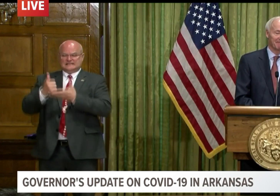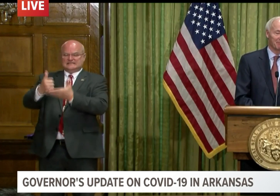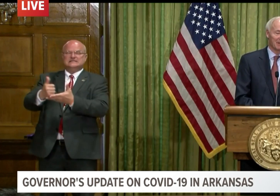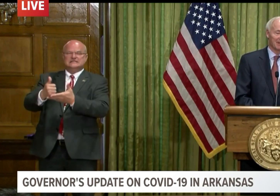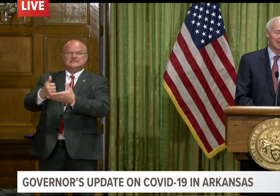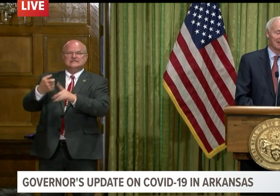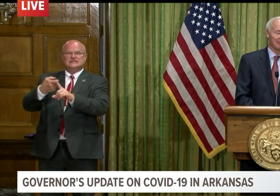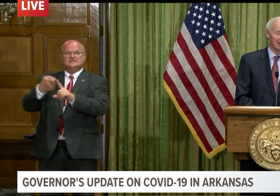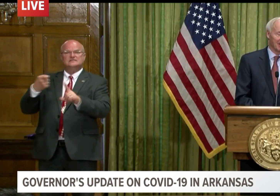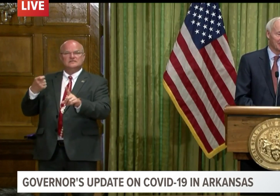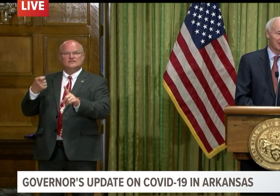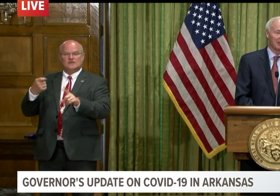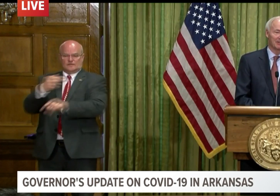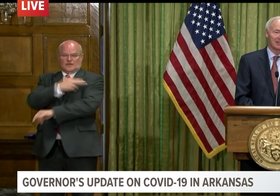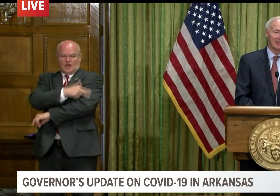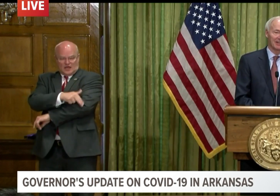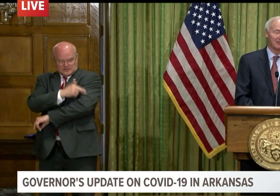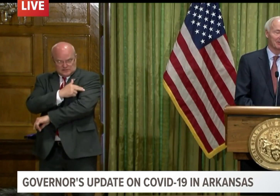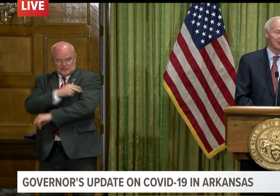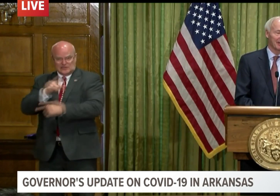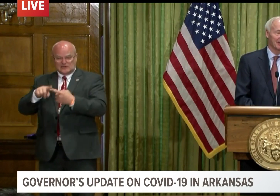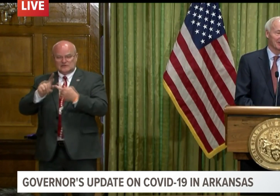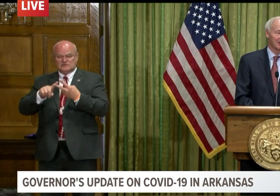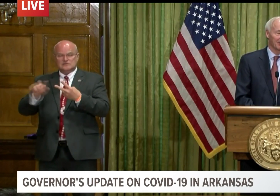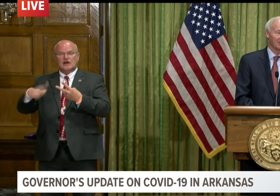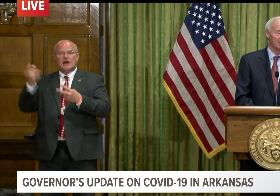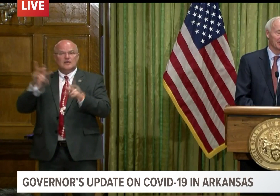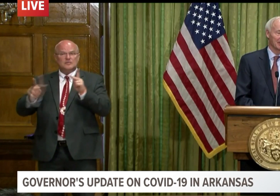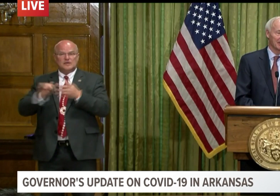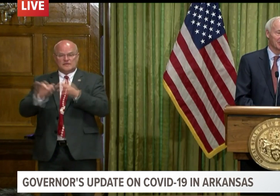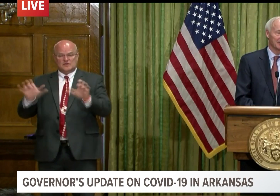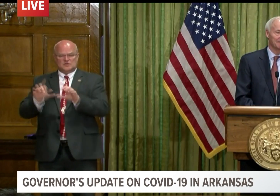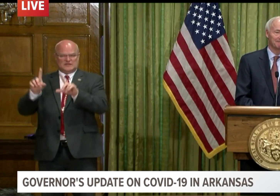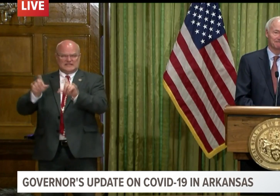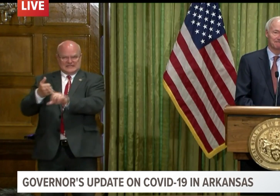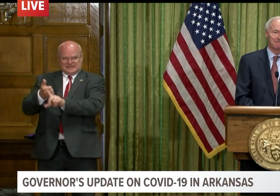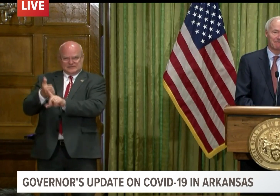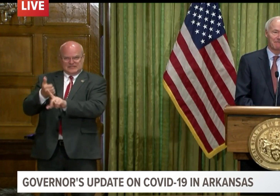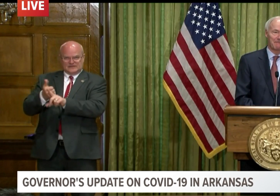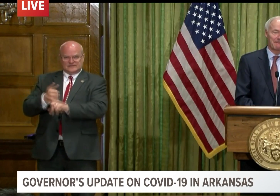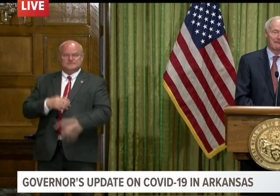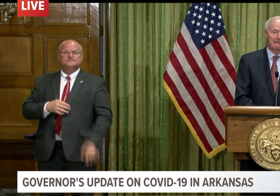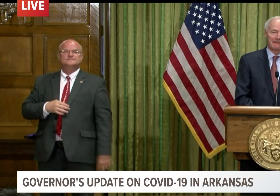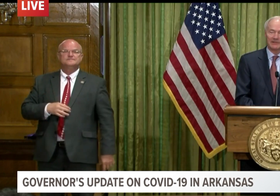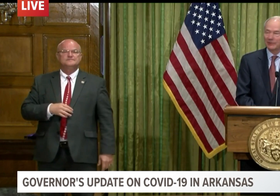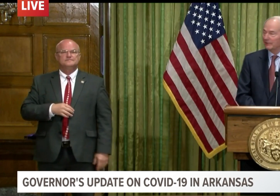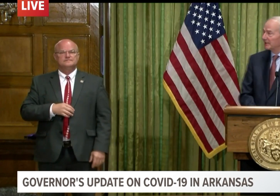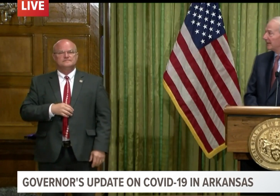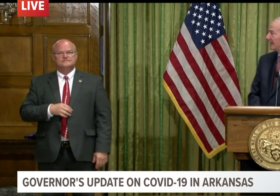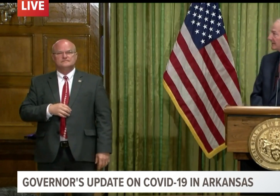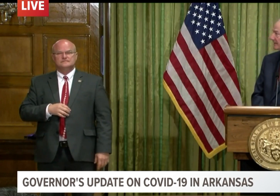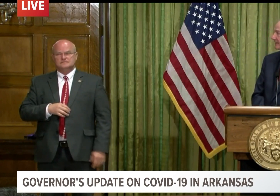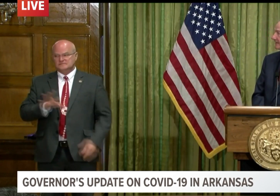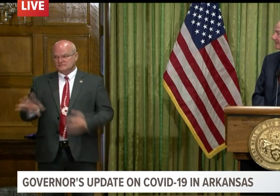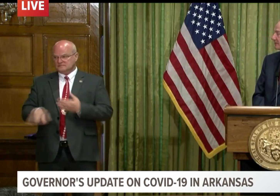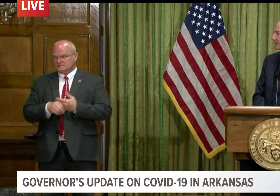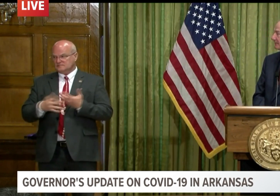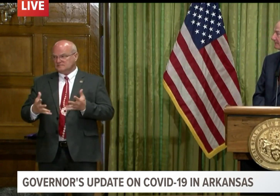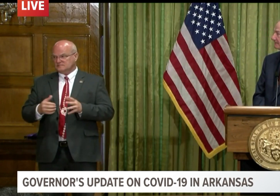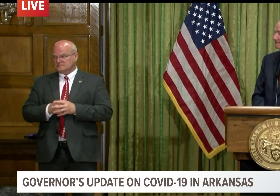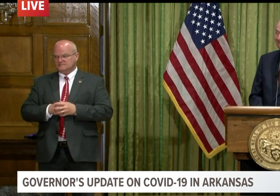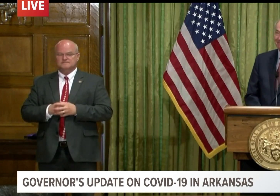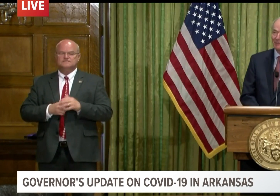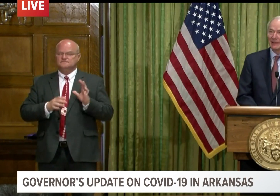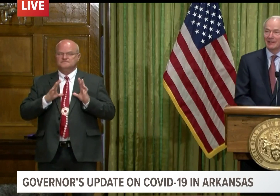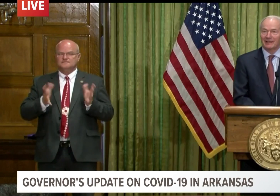of the hospitals and others that are doing the testing. Do you have anything to add to that, Dr.